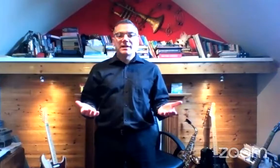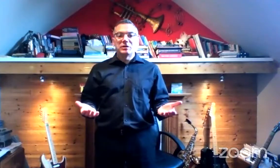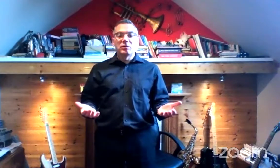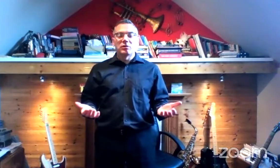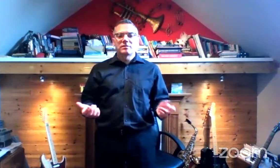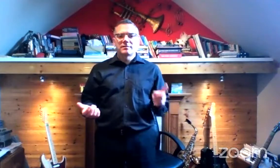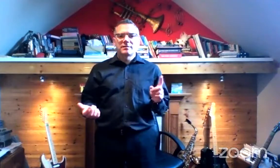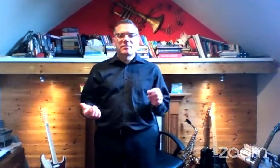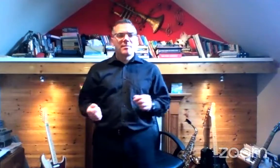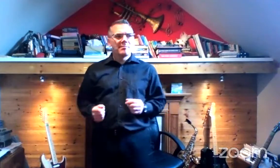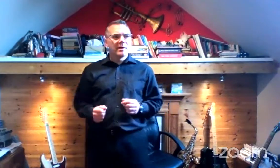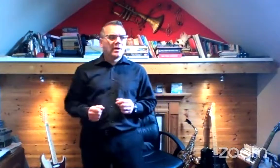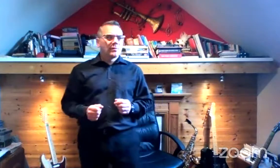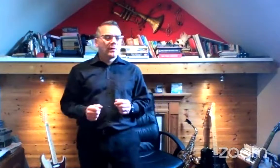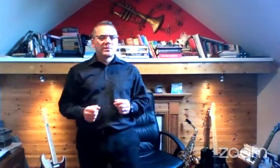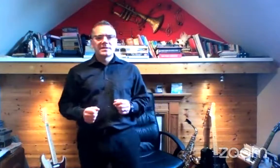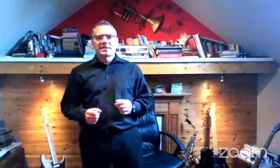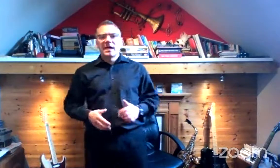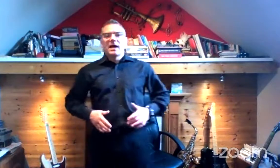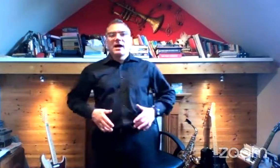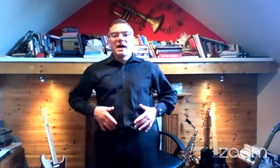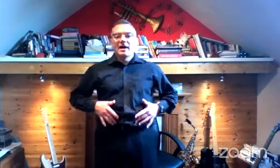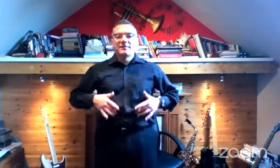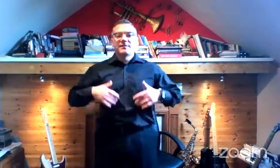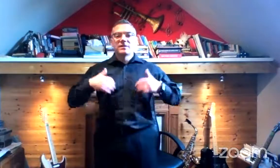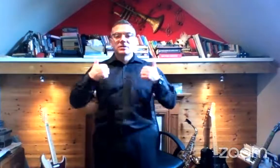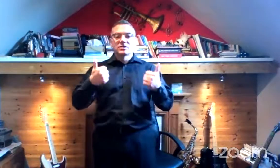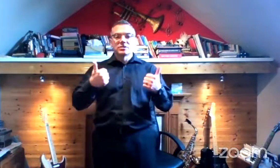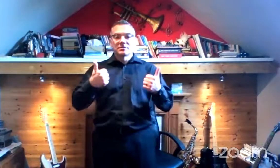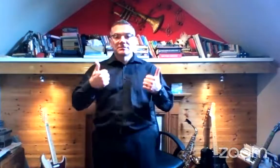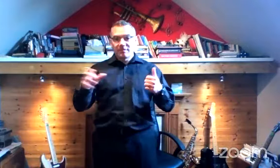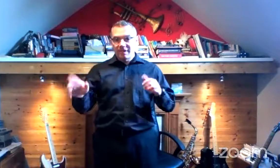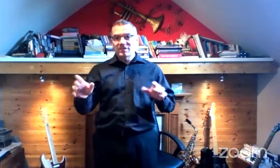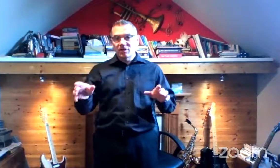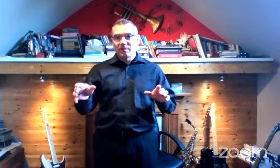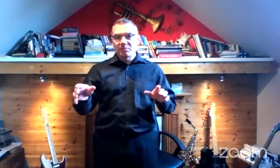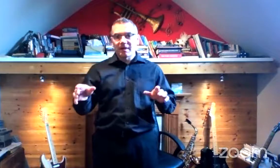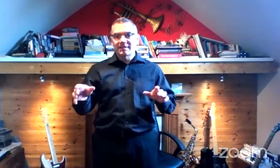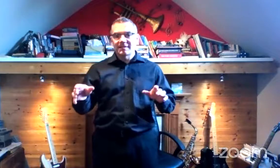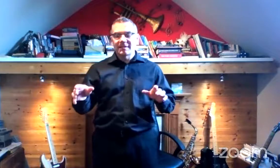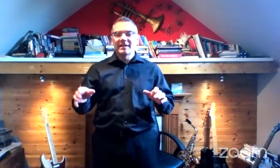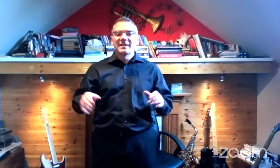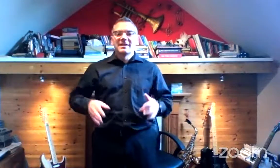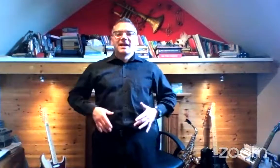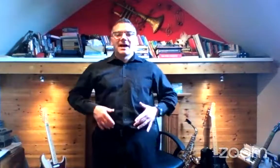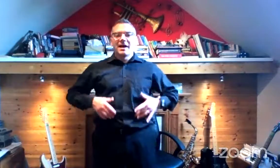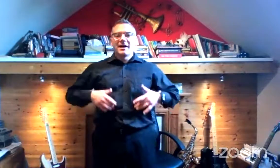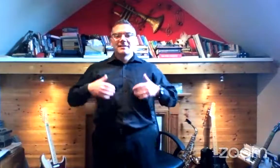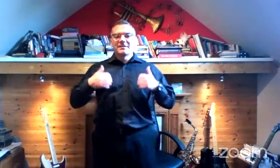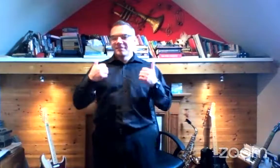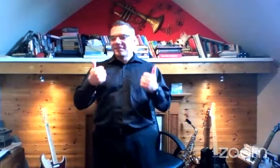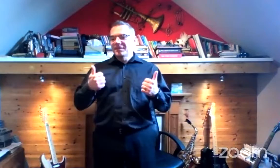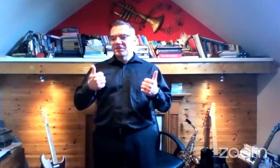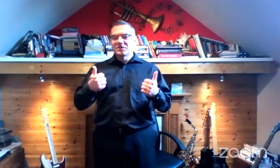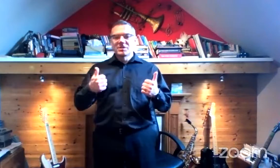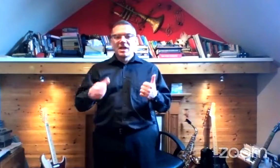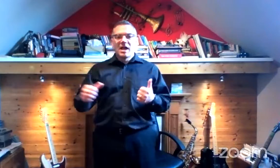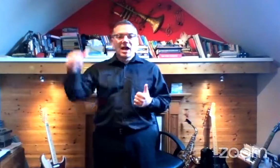I know. Now remember when we did, I feel good. That's coming back today. I feel good.